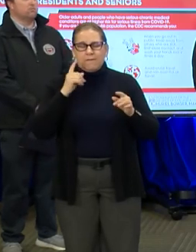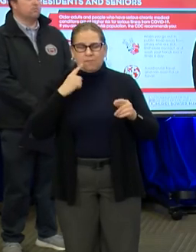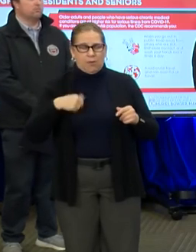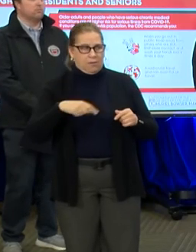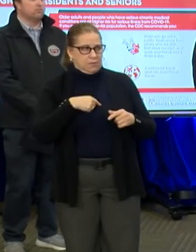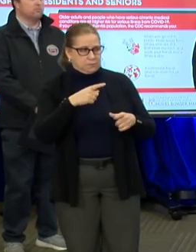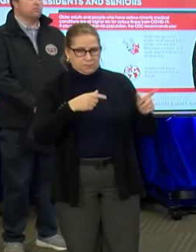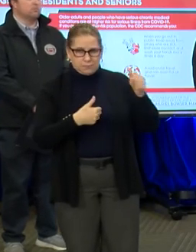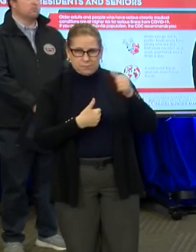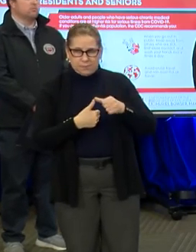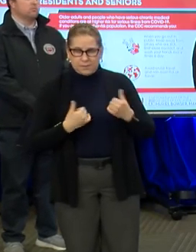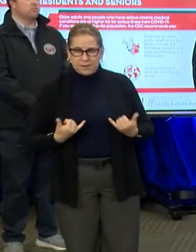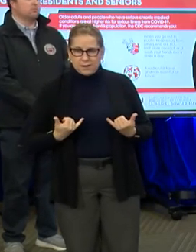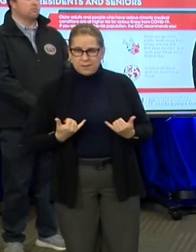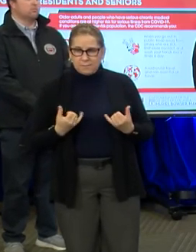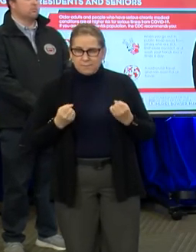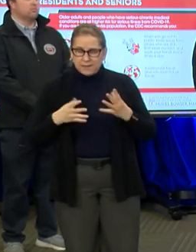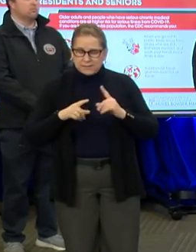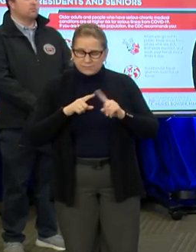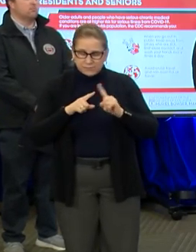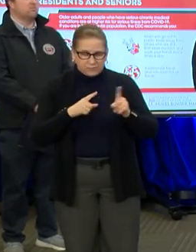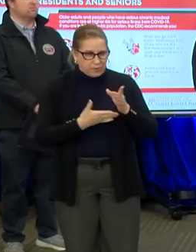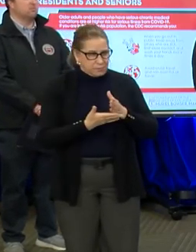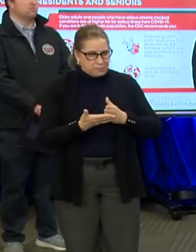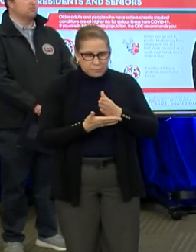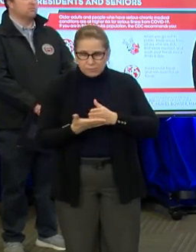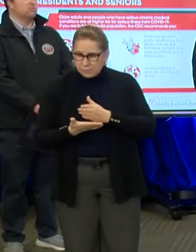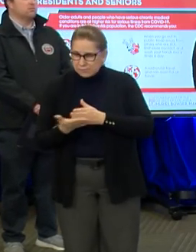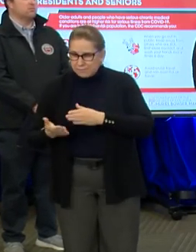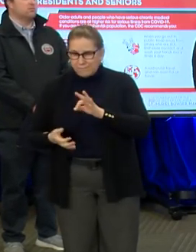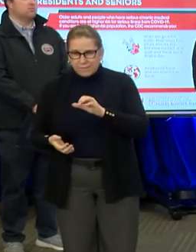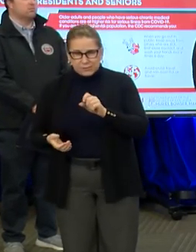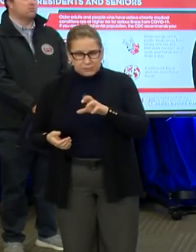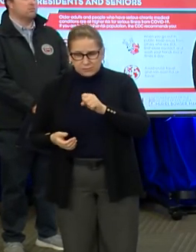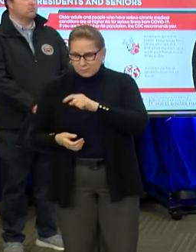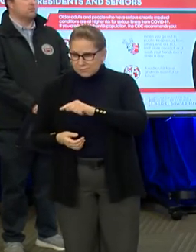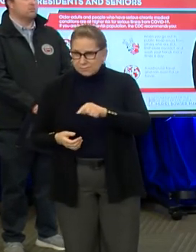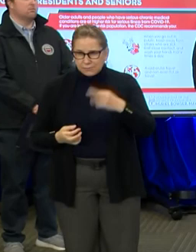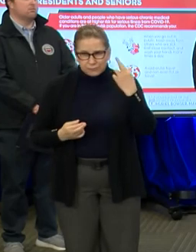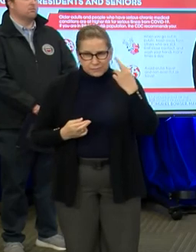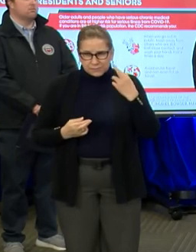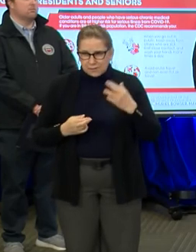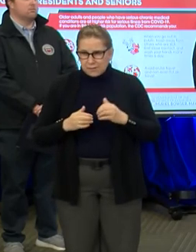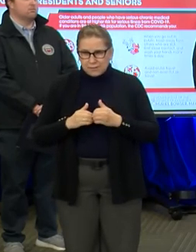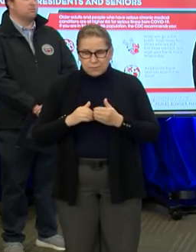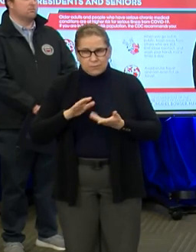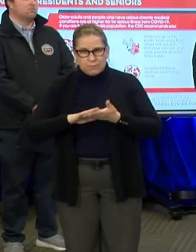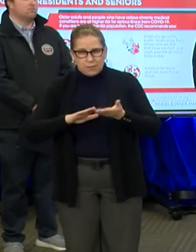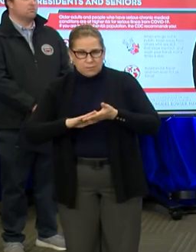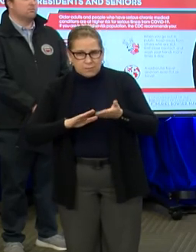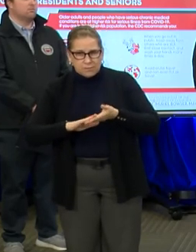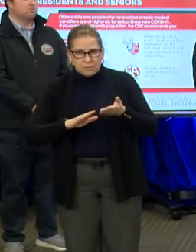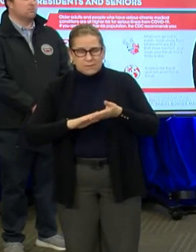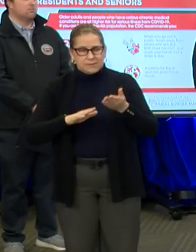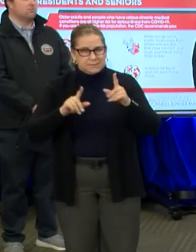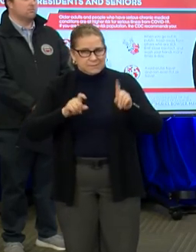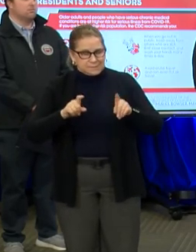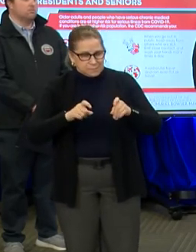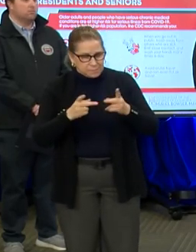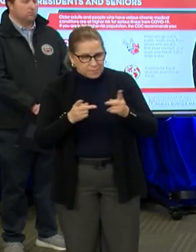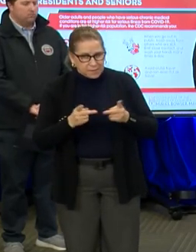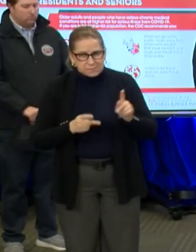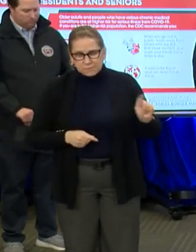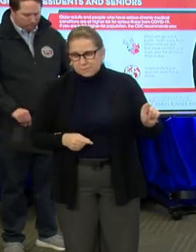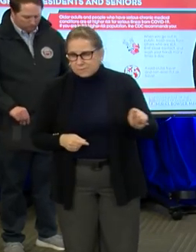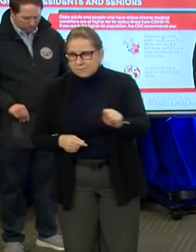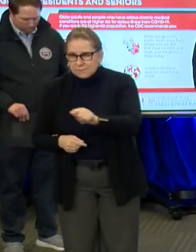of factors that comes to operating a testing site or offering testing, including the need to keep healthcare